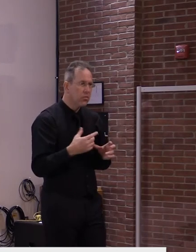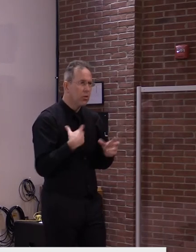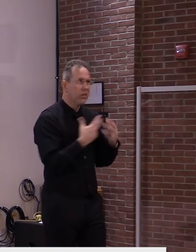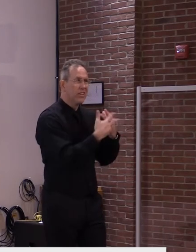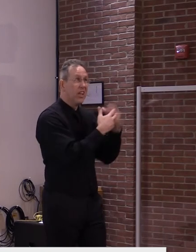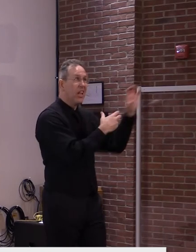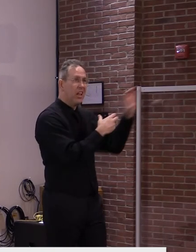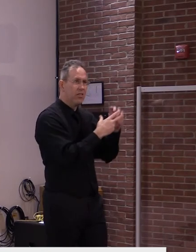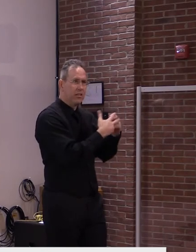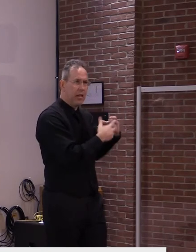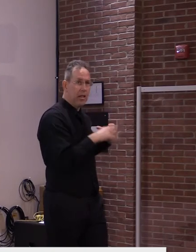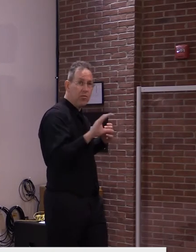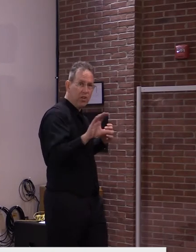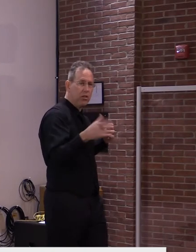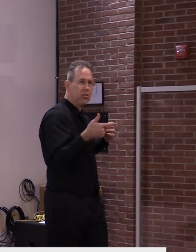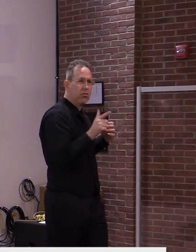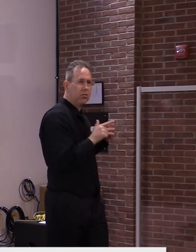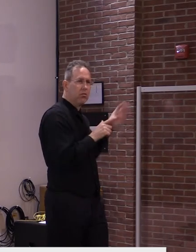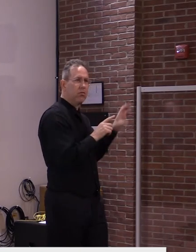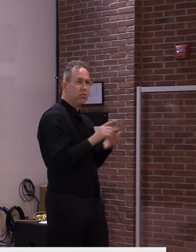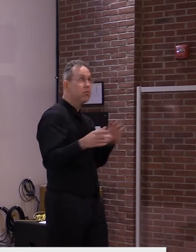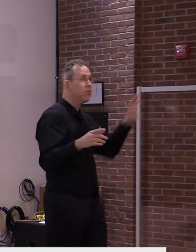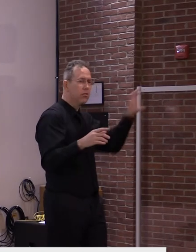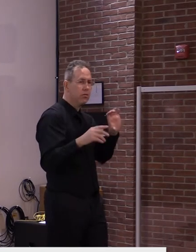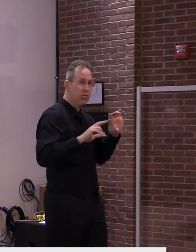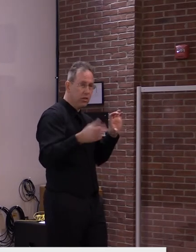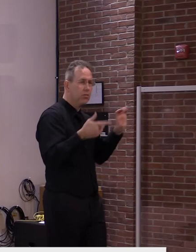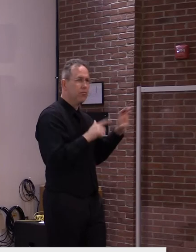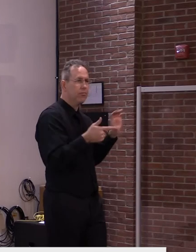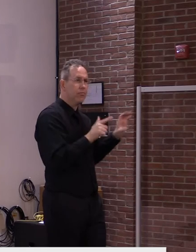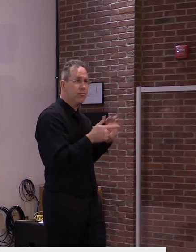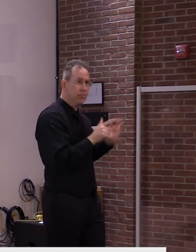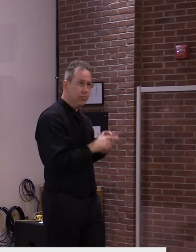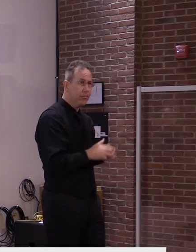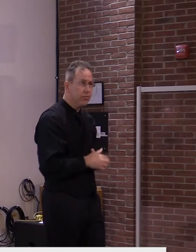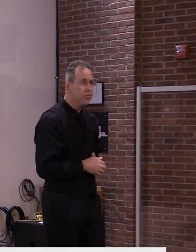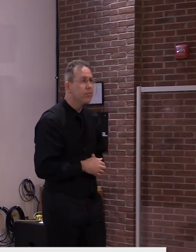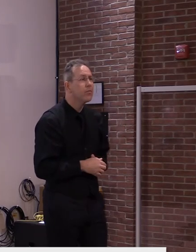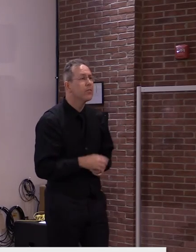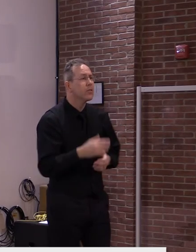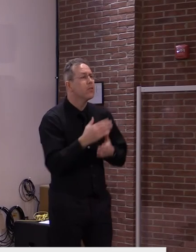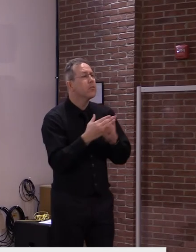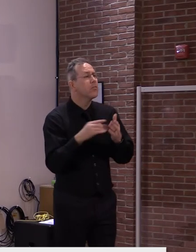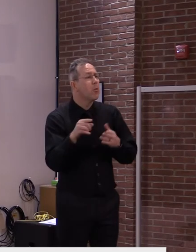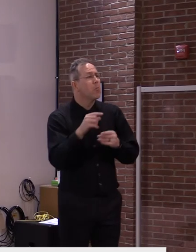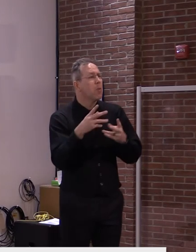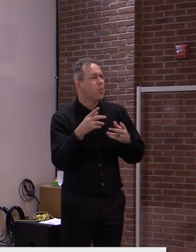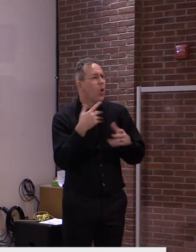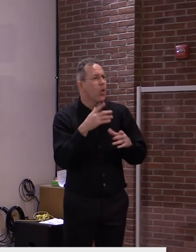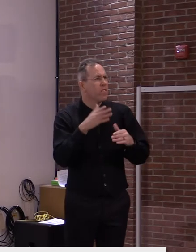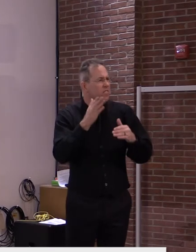time, there will be a bulk of people that will be through their second dose